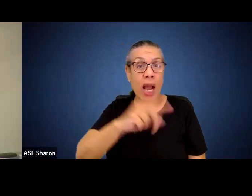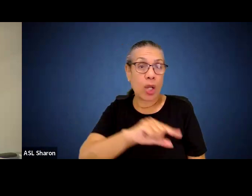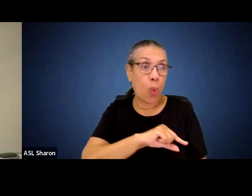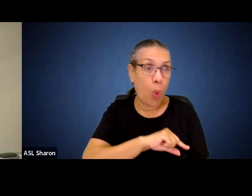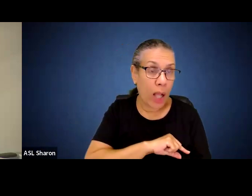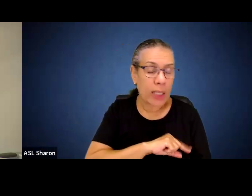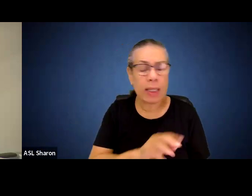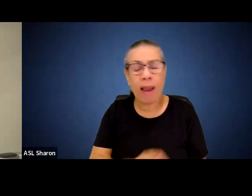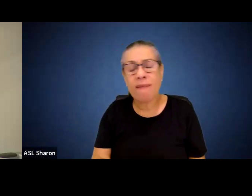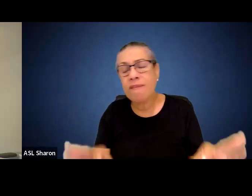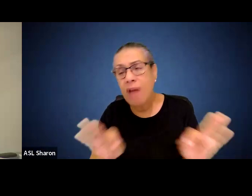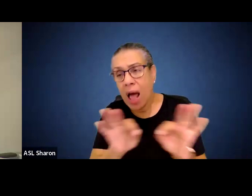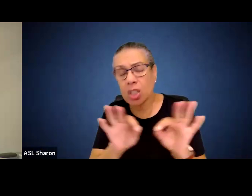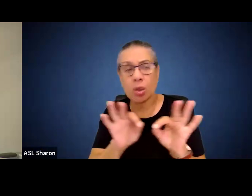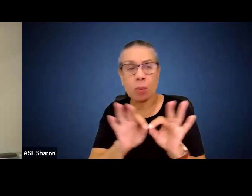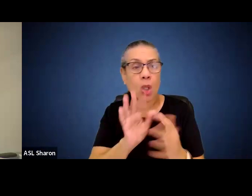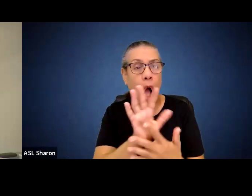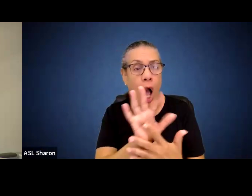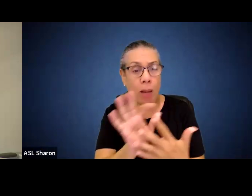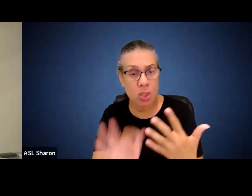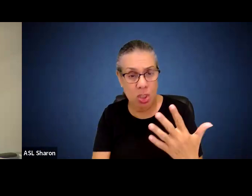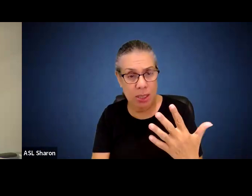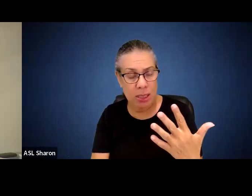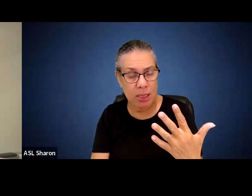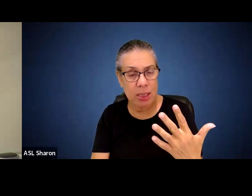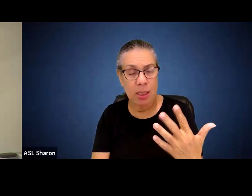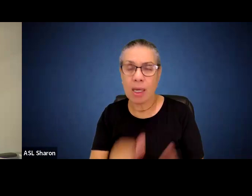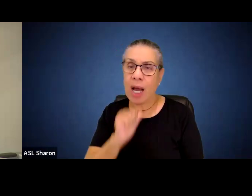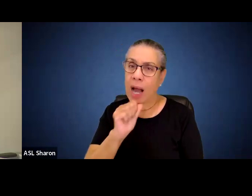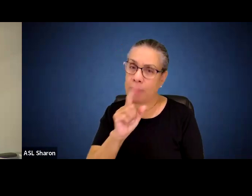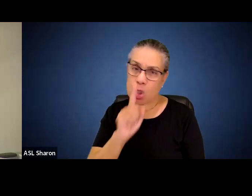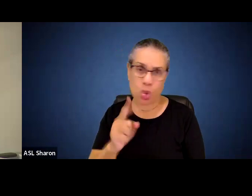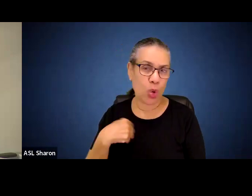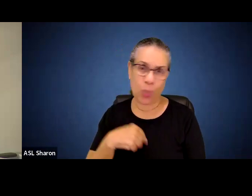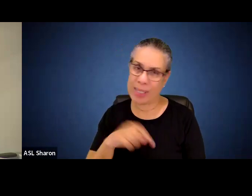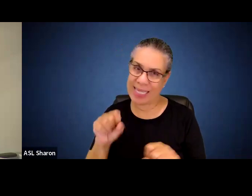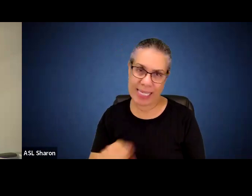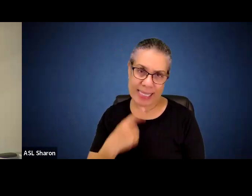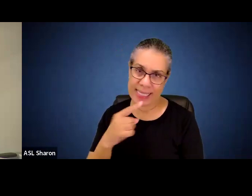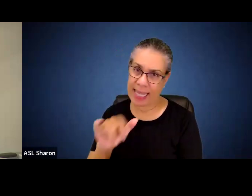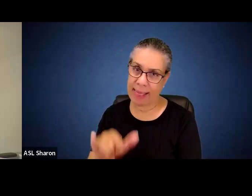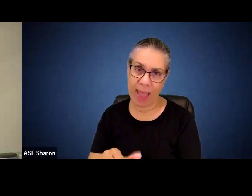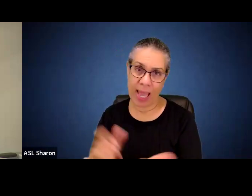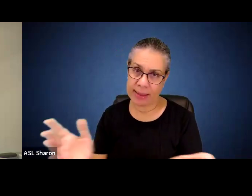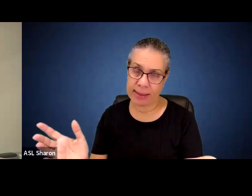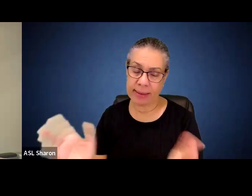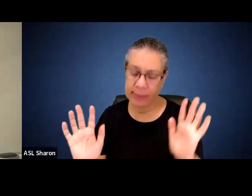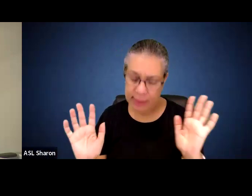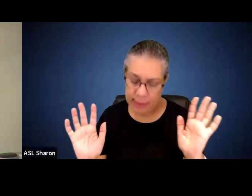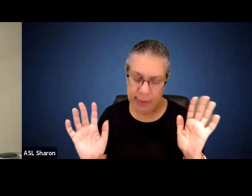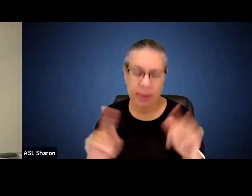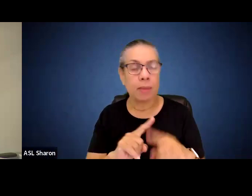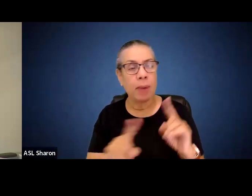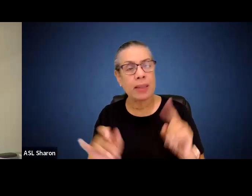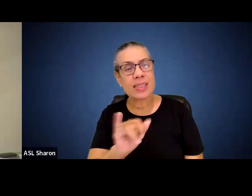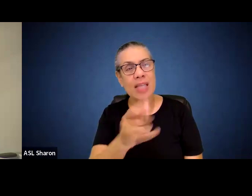they're valuable and viable options. I don't know if we can say that, but the question that I have, and it's piggybacking off of Dr.